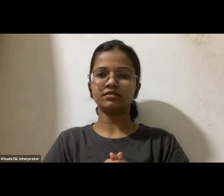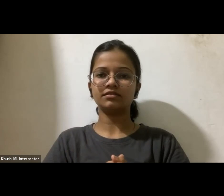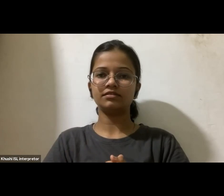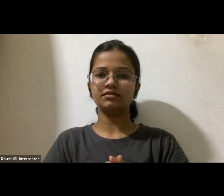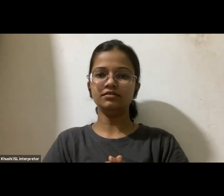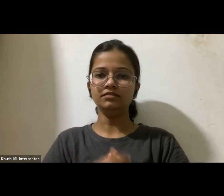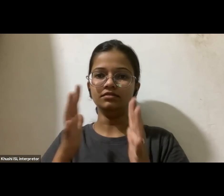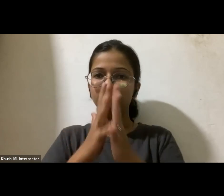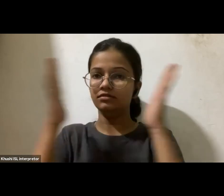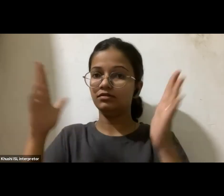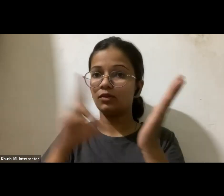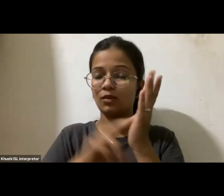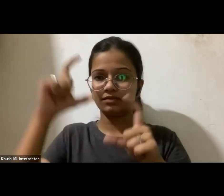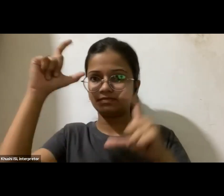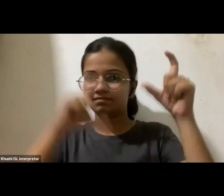no emotion.